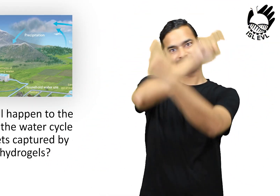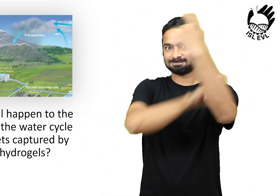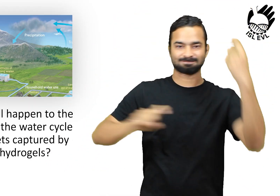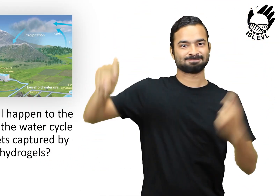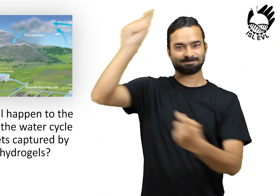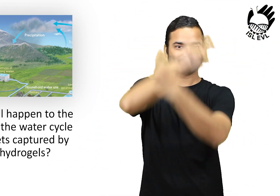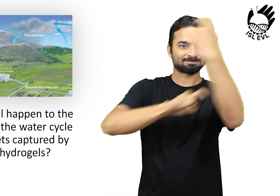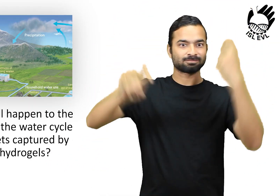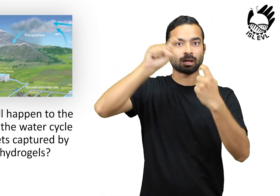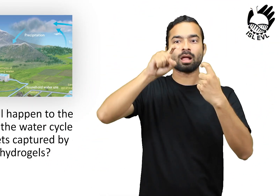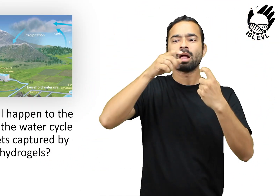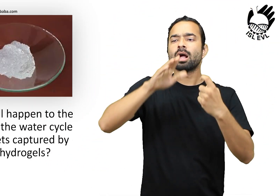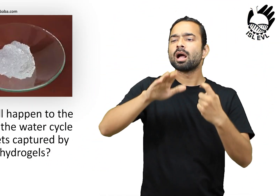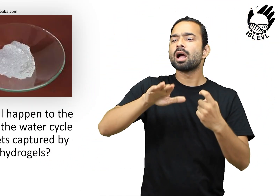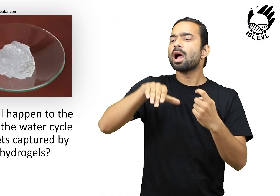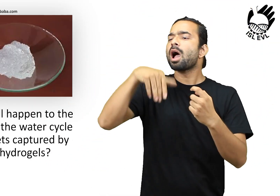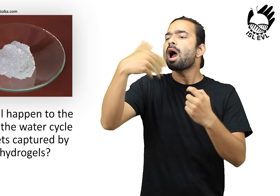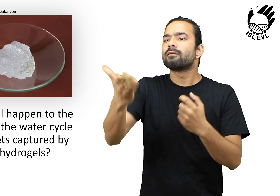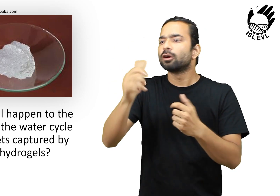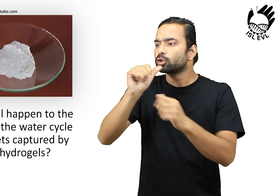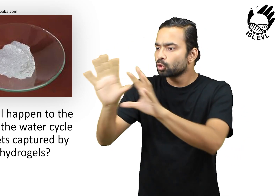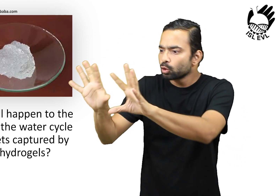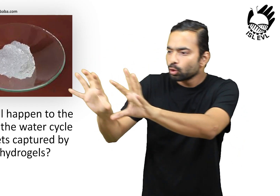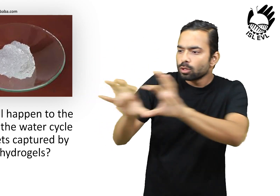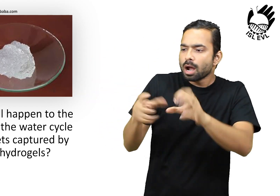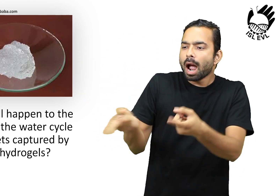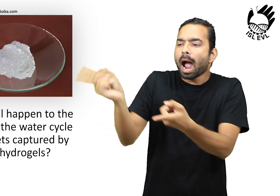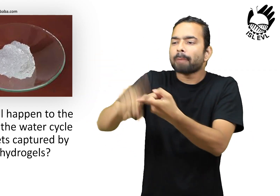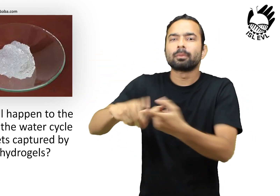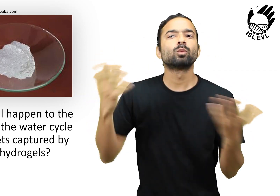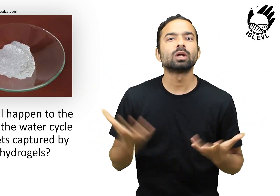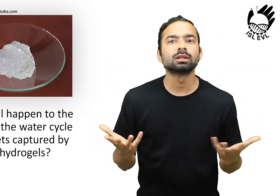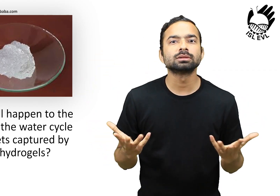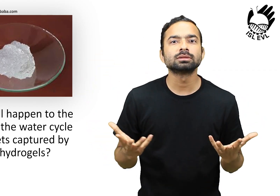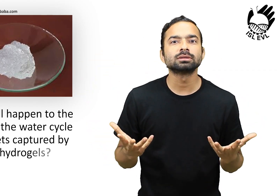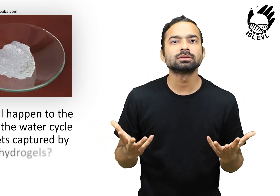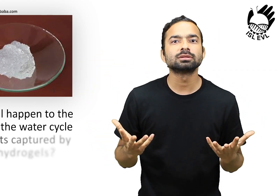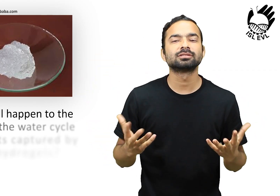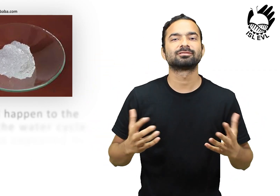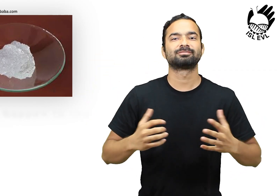Man-made hydrogels show remarkable efficiency compared to natural hydrogels.